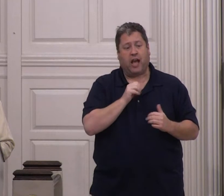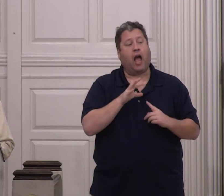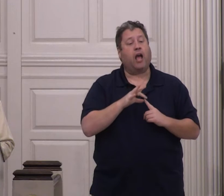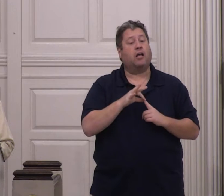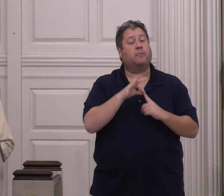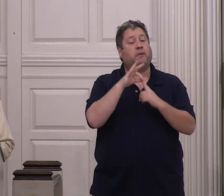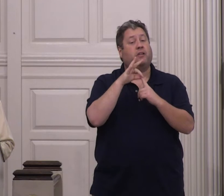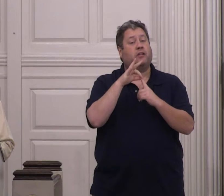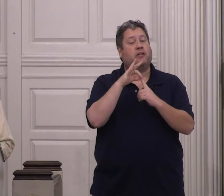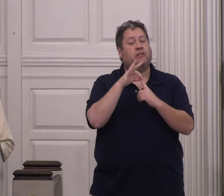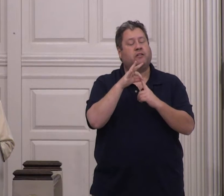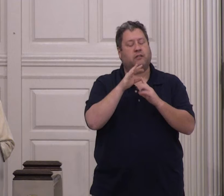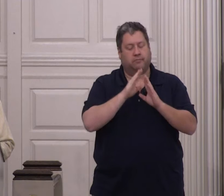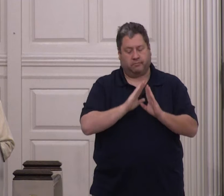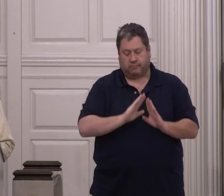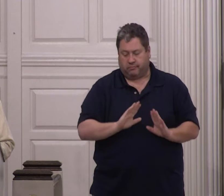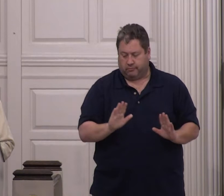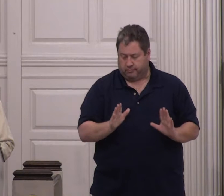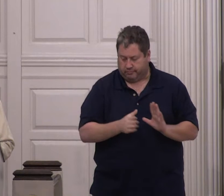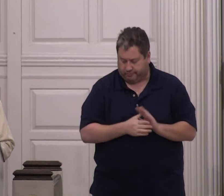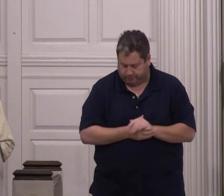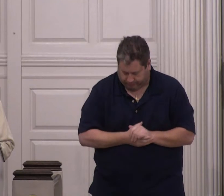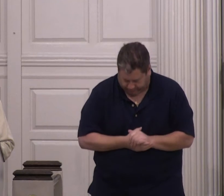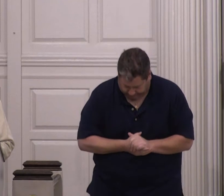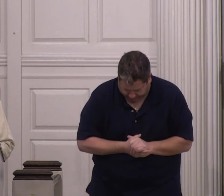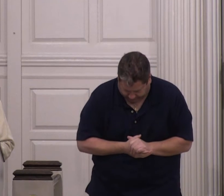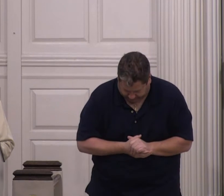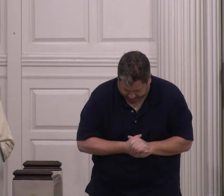sufferings, particularly